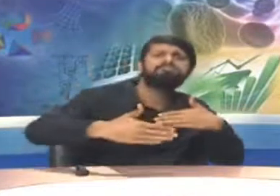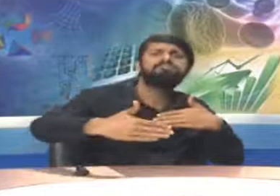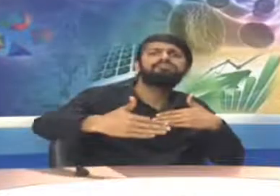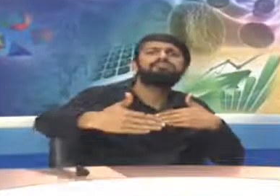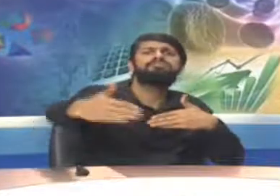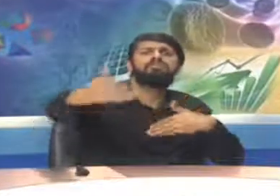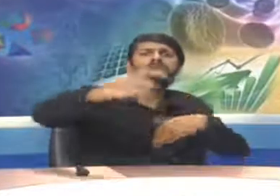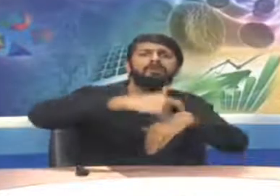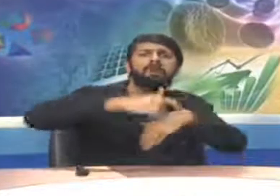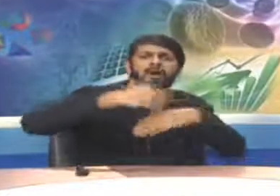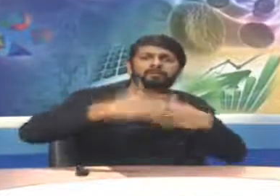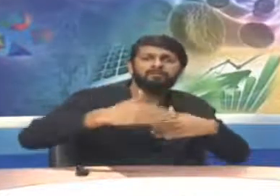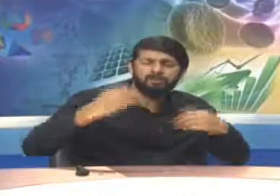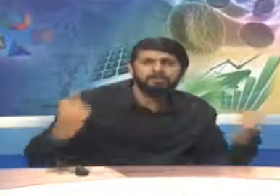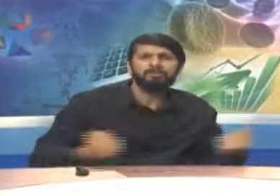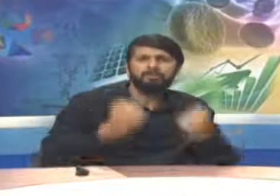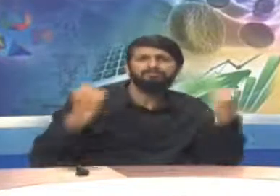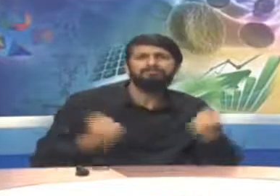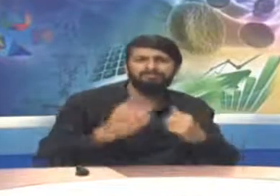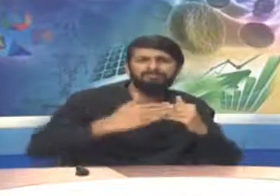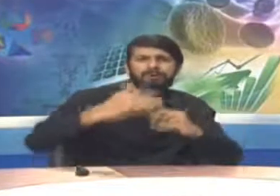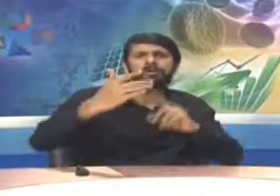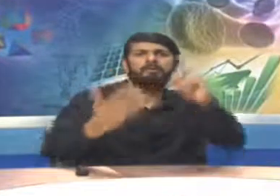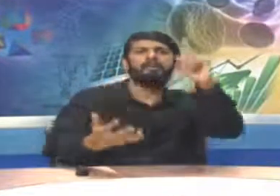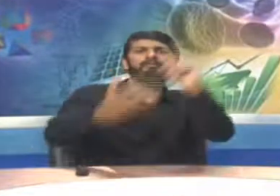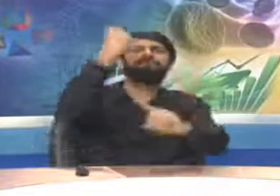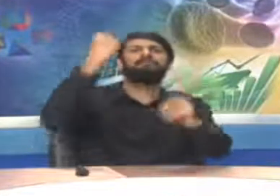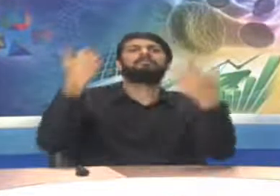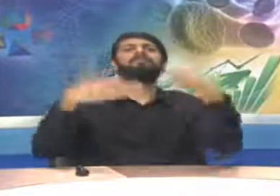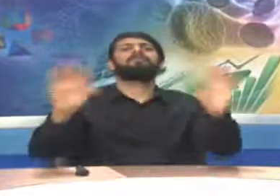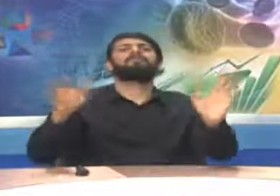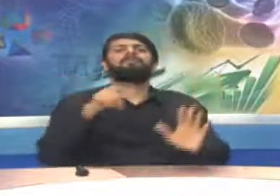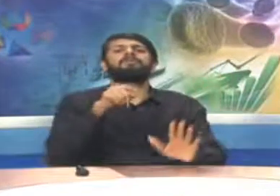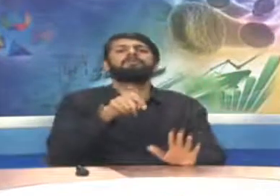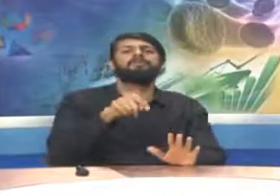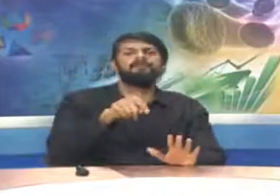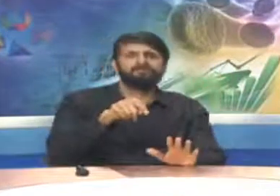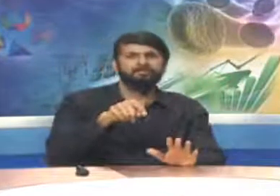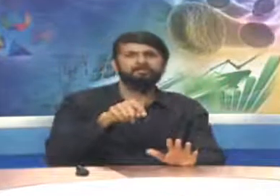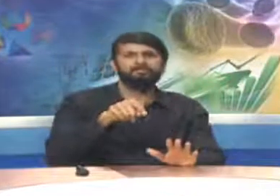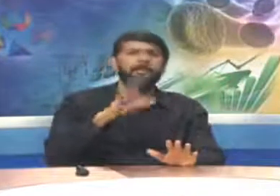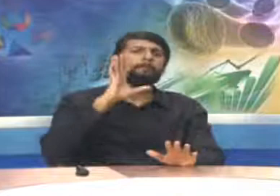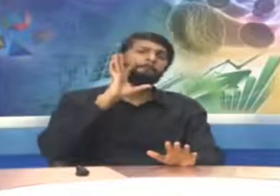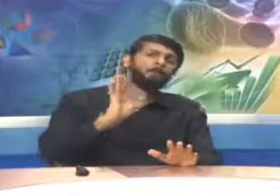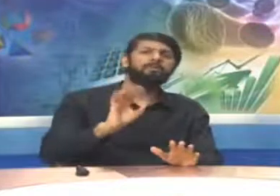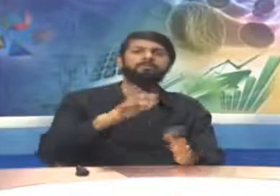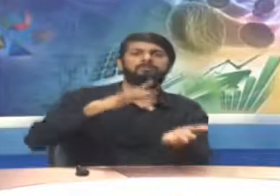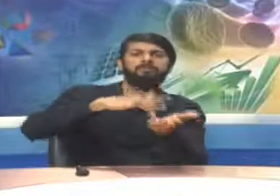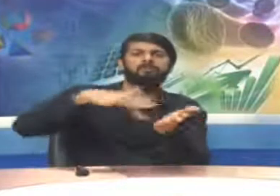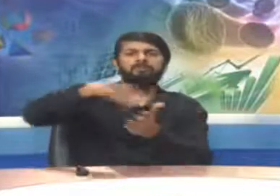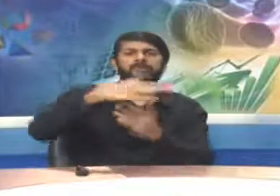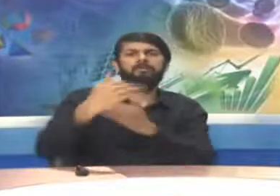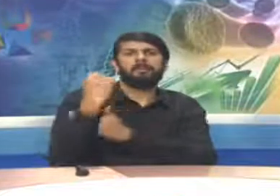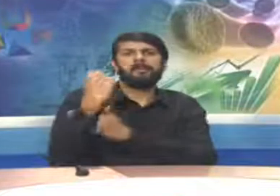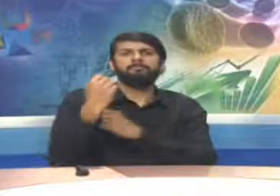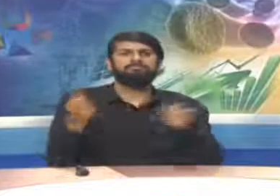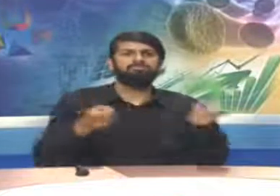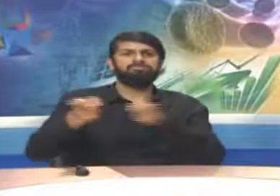The essence of decentralization, according to Gandhiji, it all powers flow